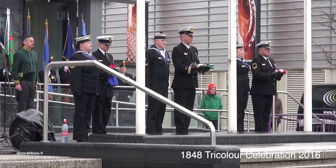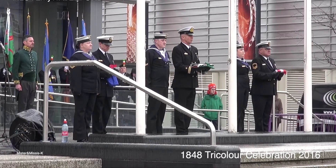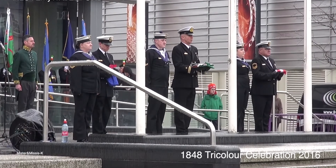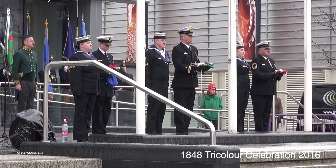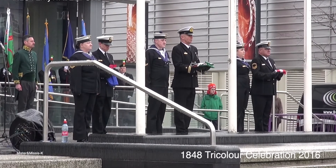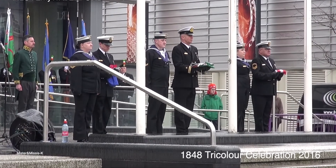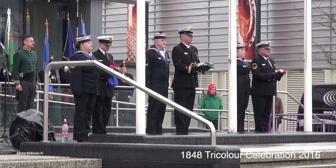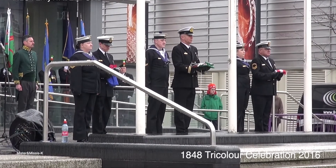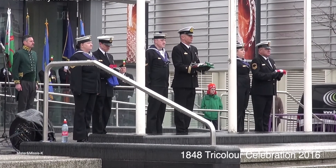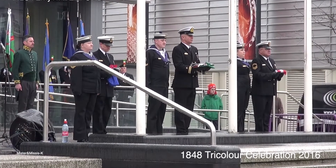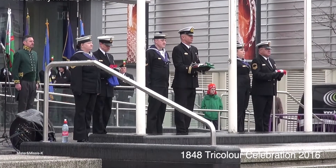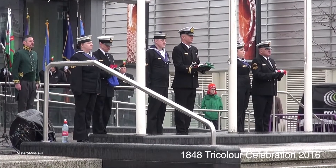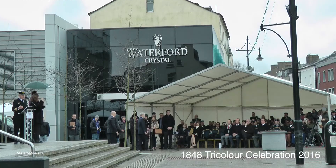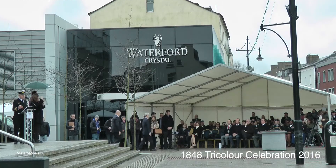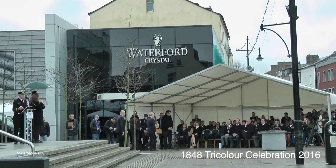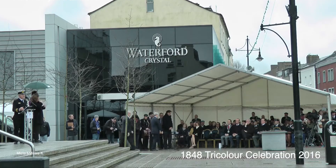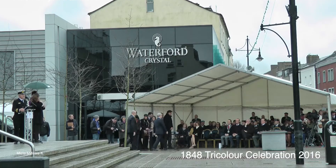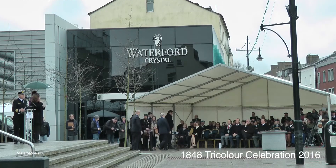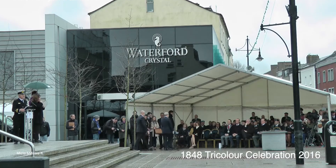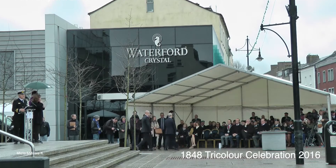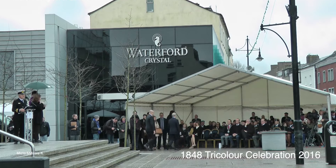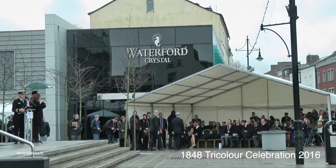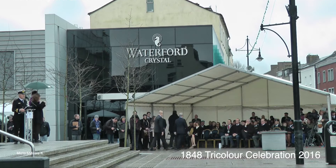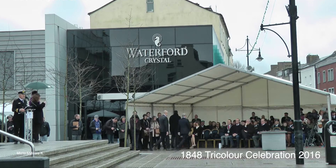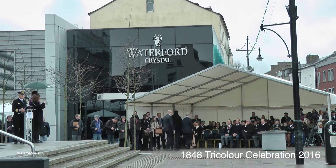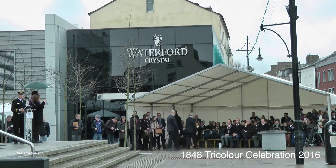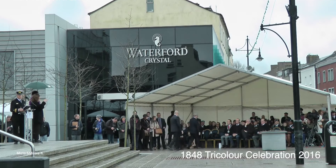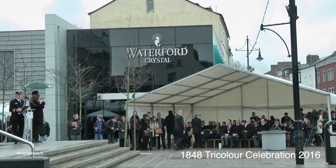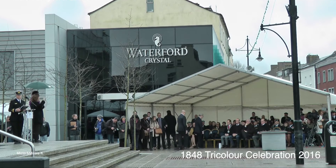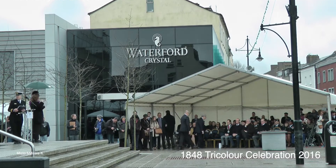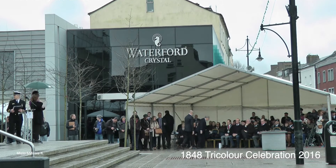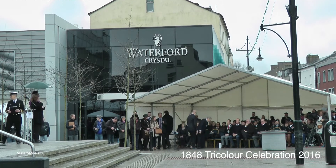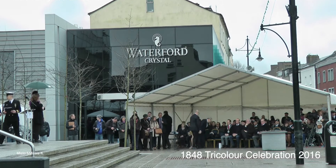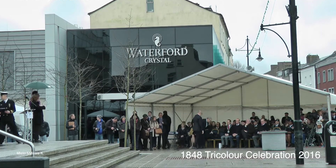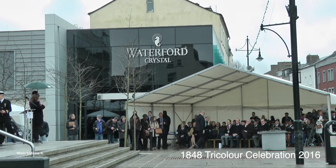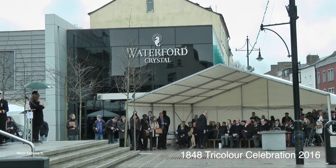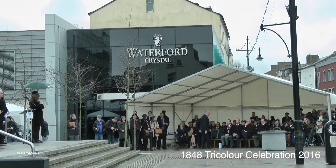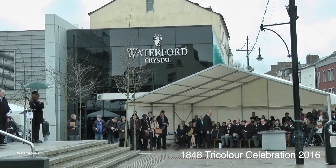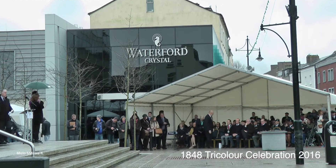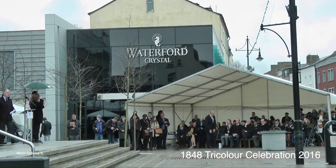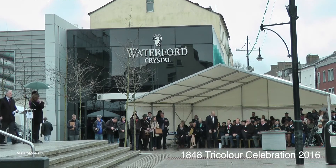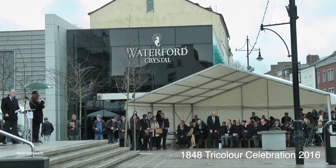the relevance of the additional the various international flags that we are hoisting here today.